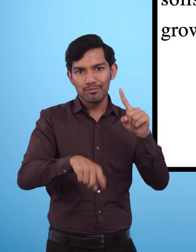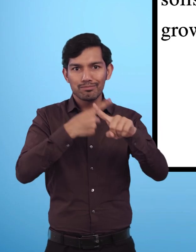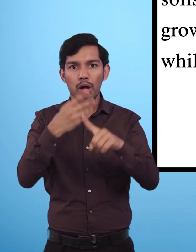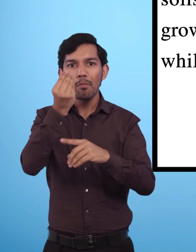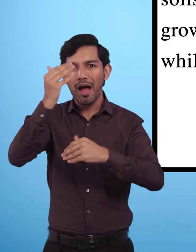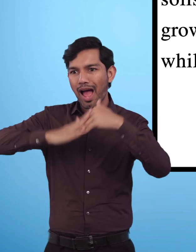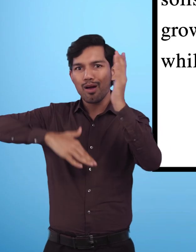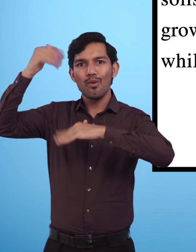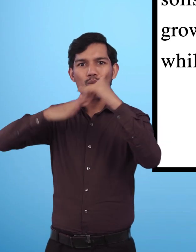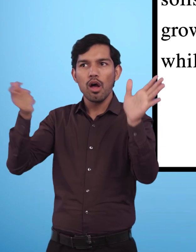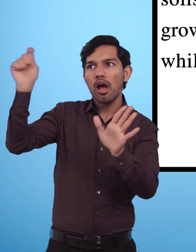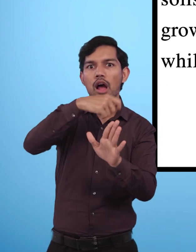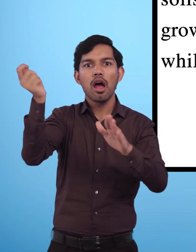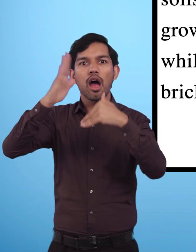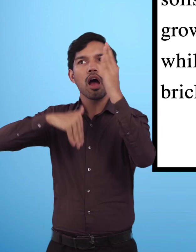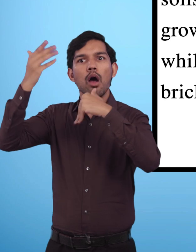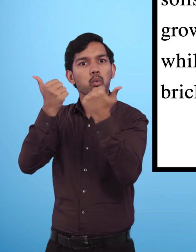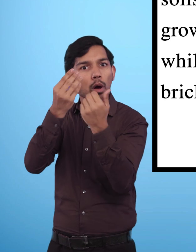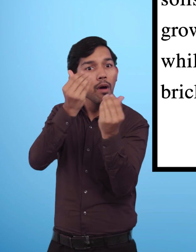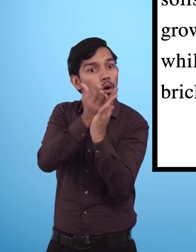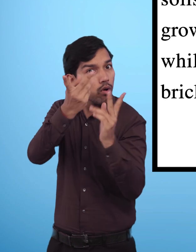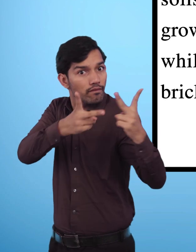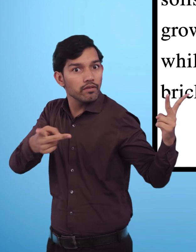while some are good for making bricks for buildings.